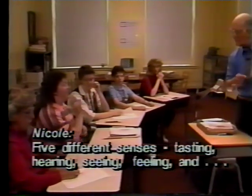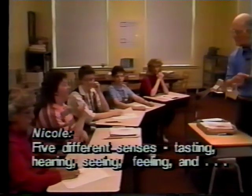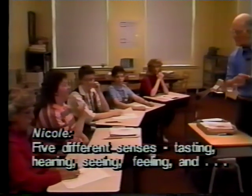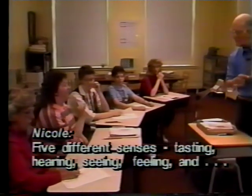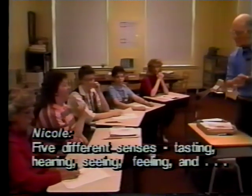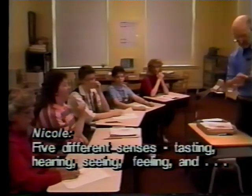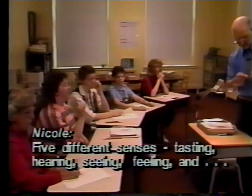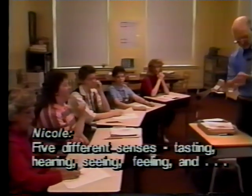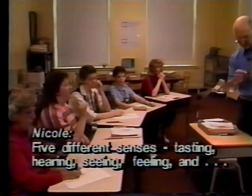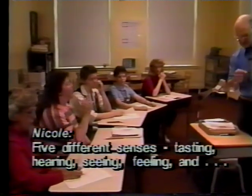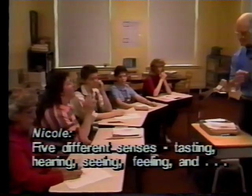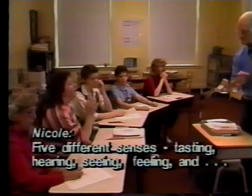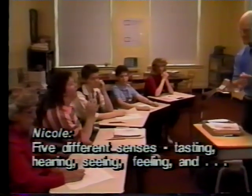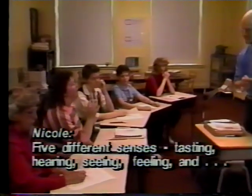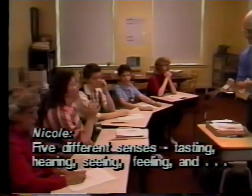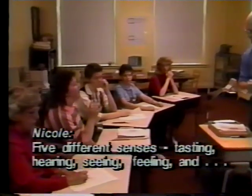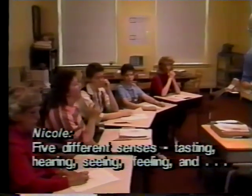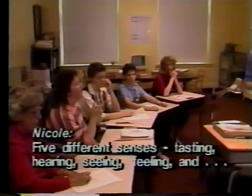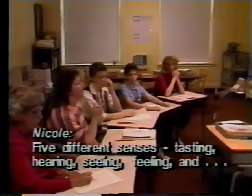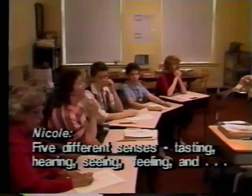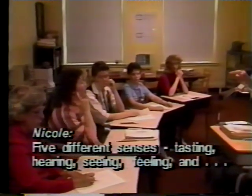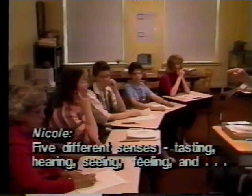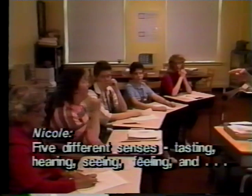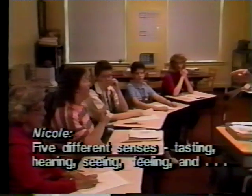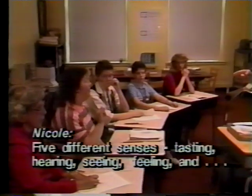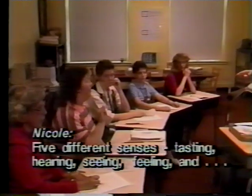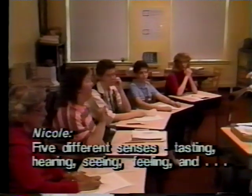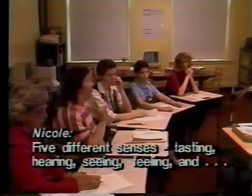tasting, Mm-mm. hearing,